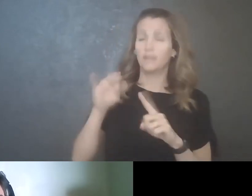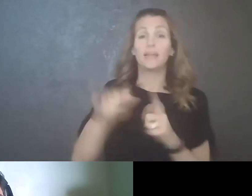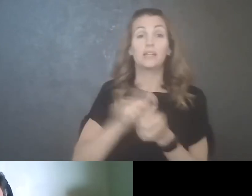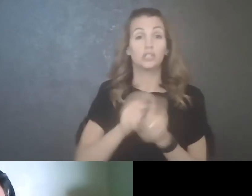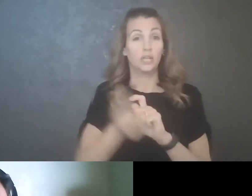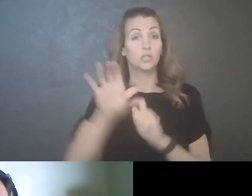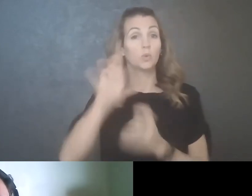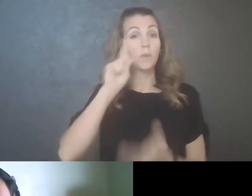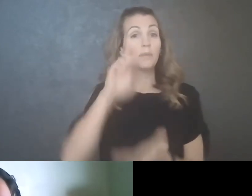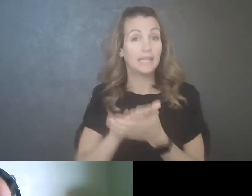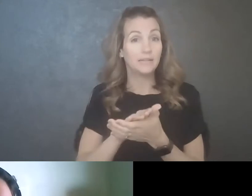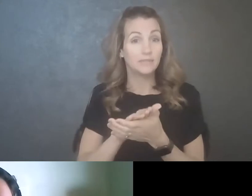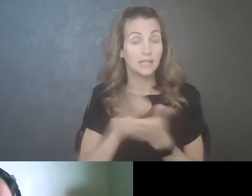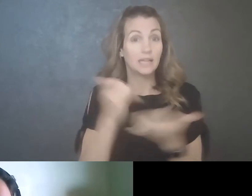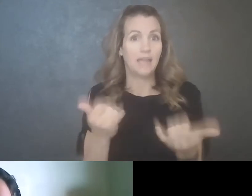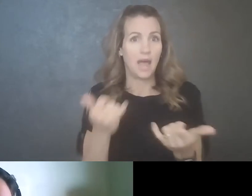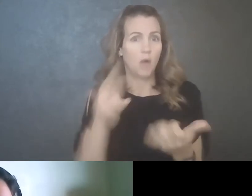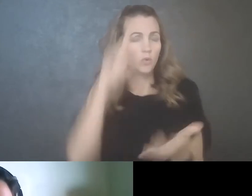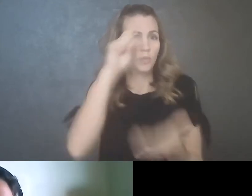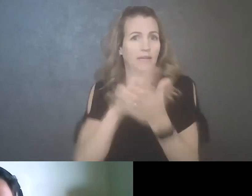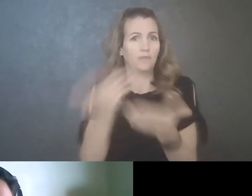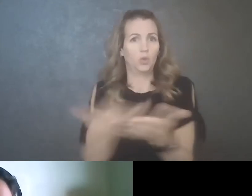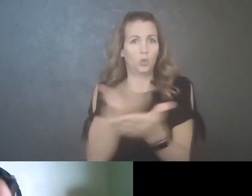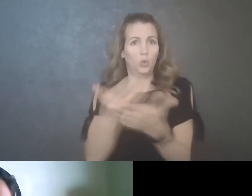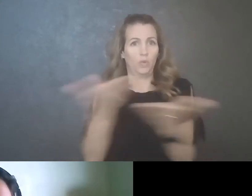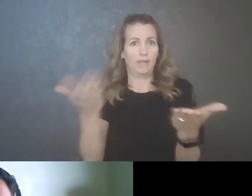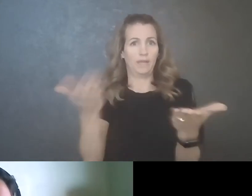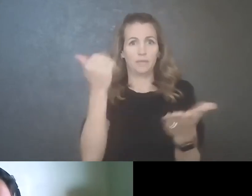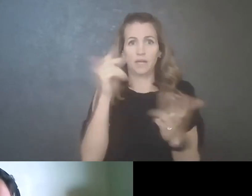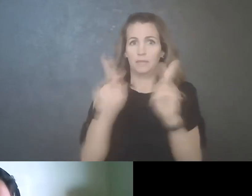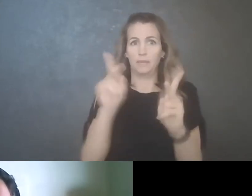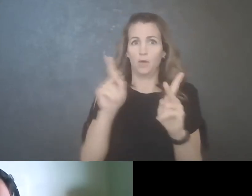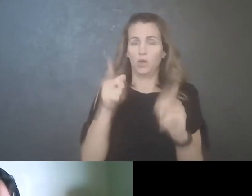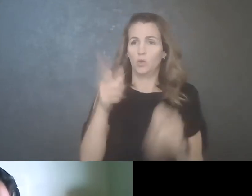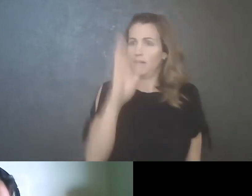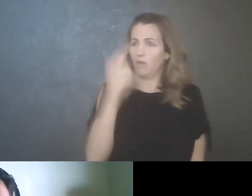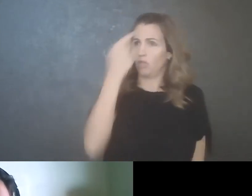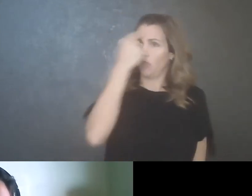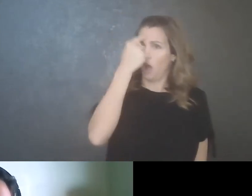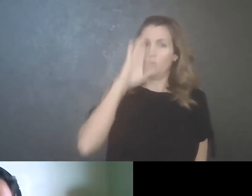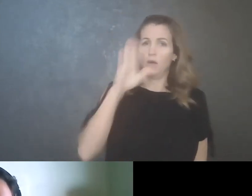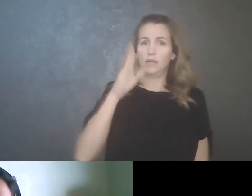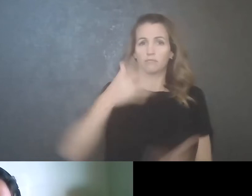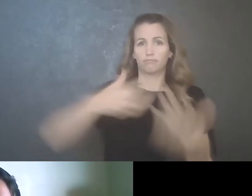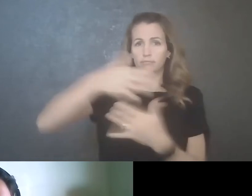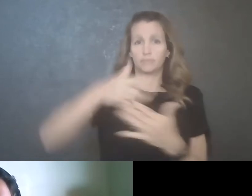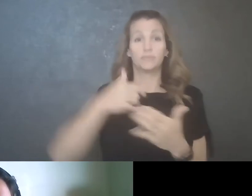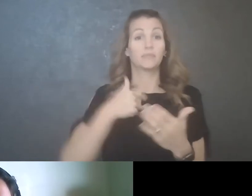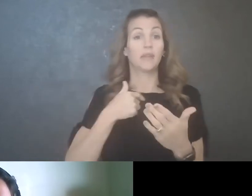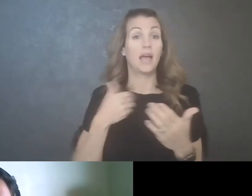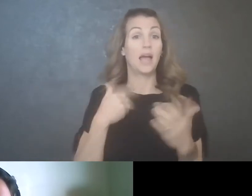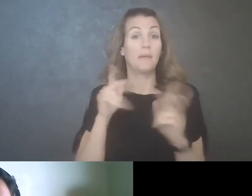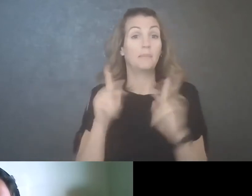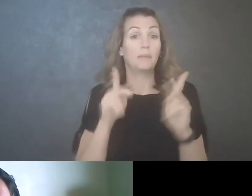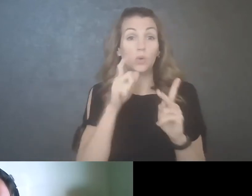you believe things you might have not believed before, because you're surrounding yourself with people that you never thought you would be around. Like I said, I surrounded myself with people who always told me I can't be a magician,